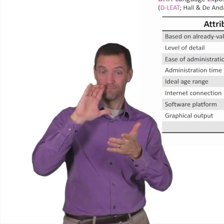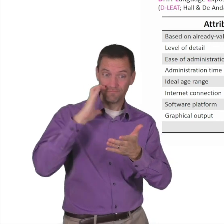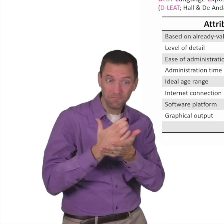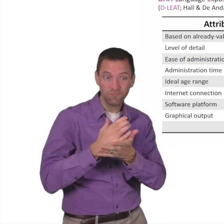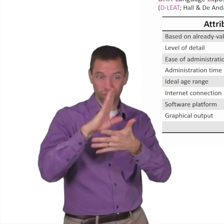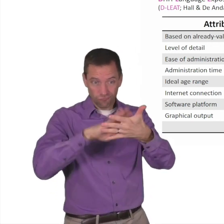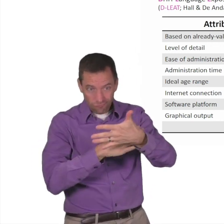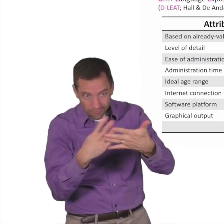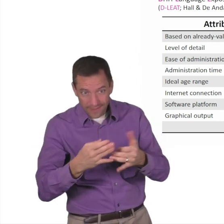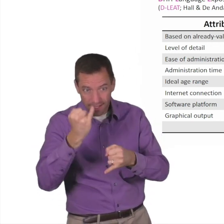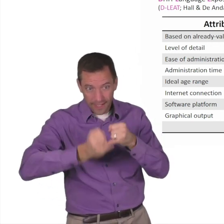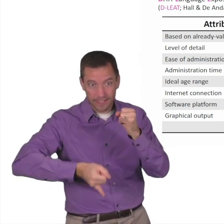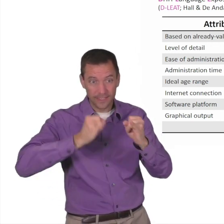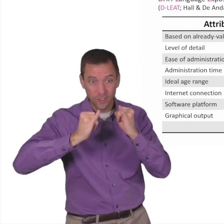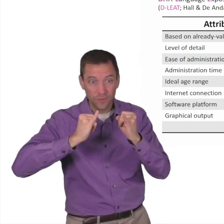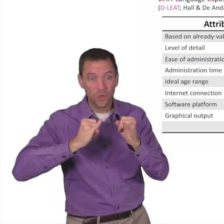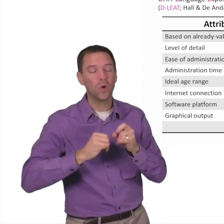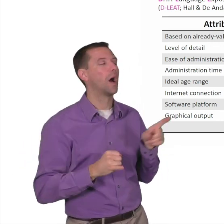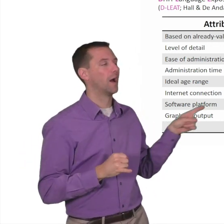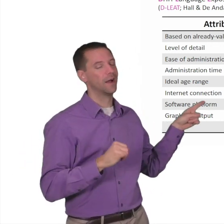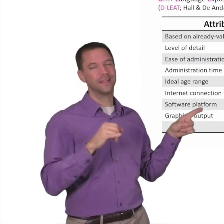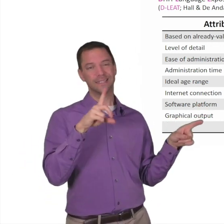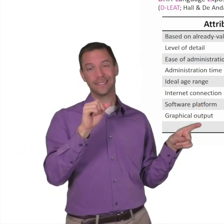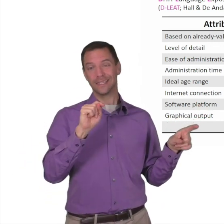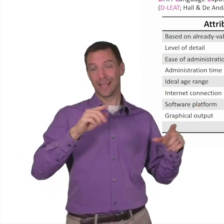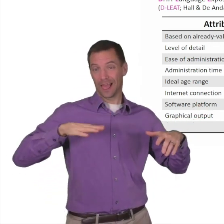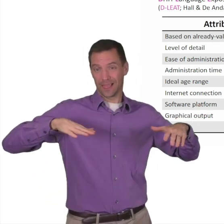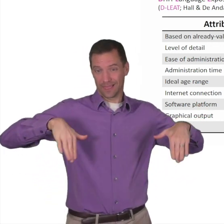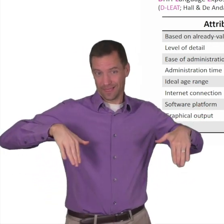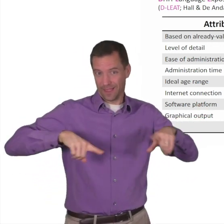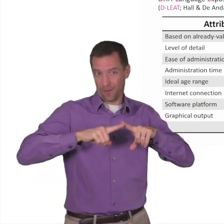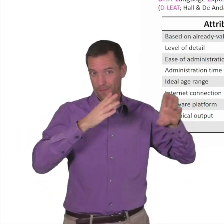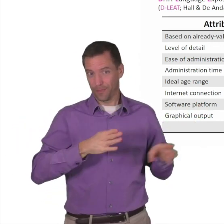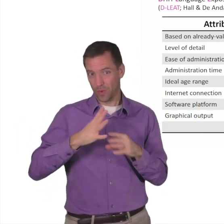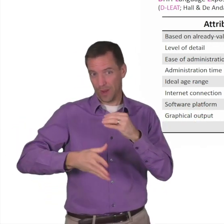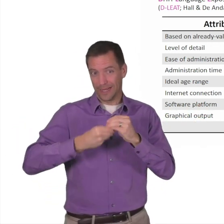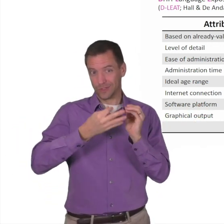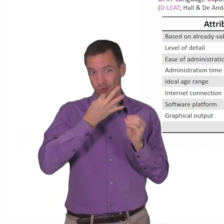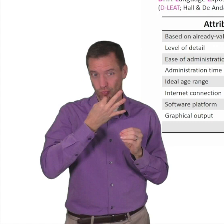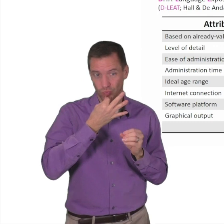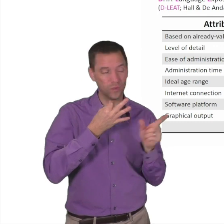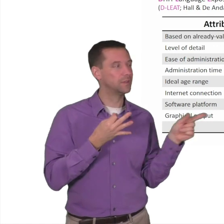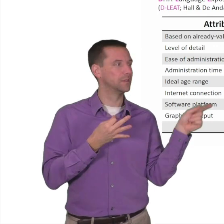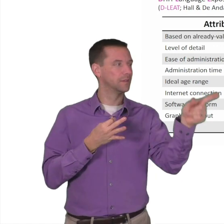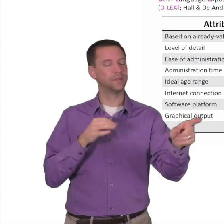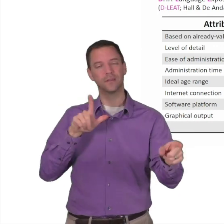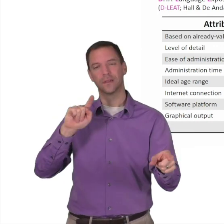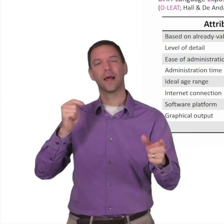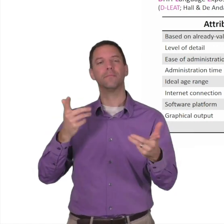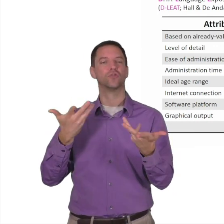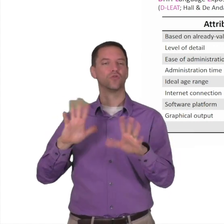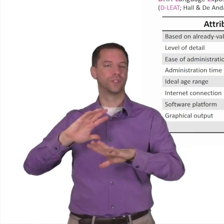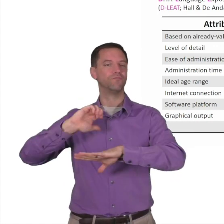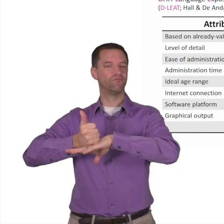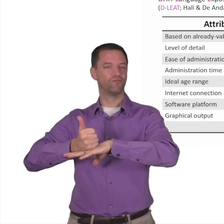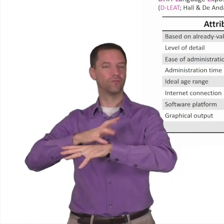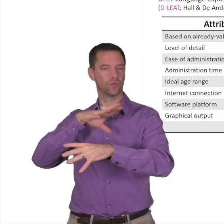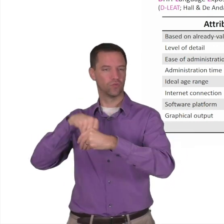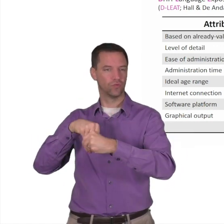In terms of the graphical output at the end of the interview, it is not yet available in the D-LEAT. We are planning to add it soon.